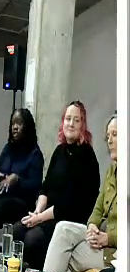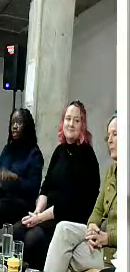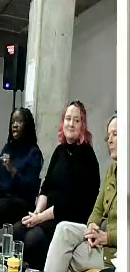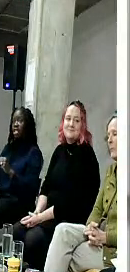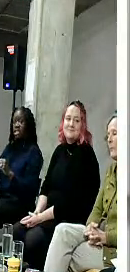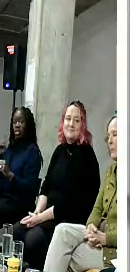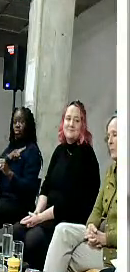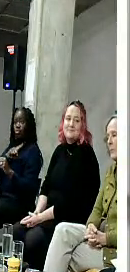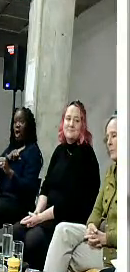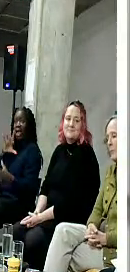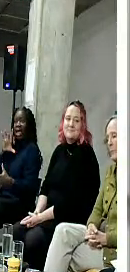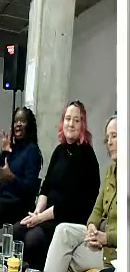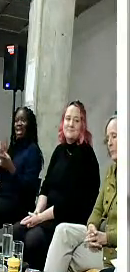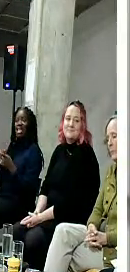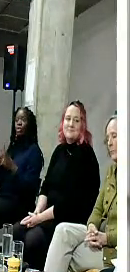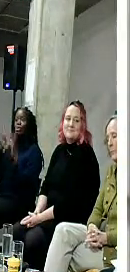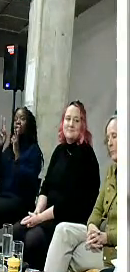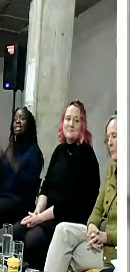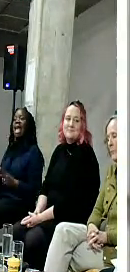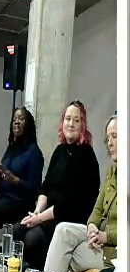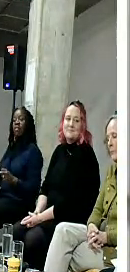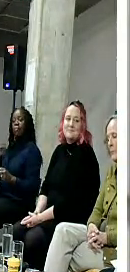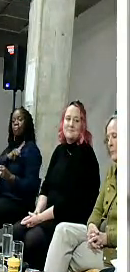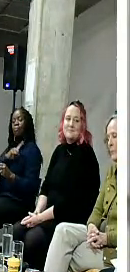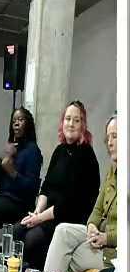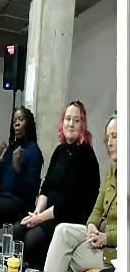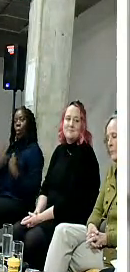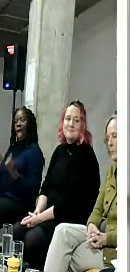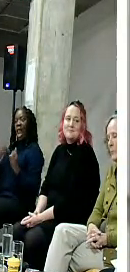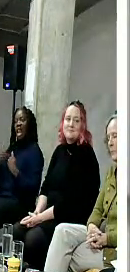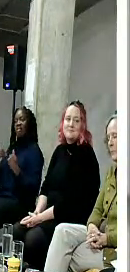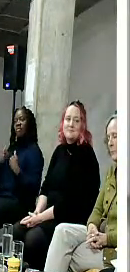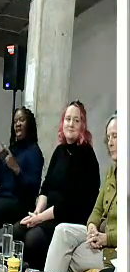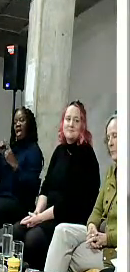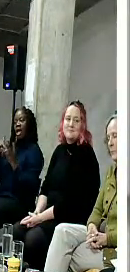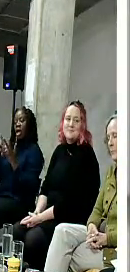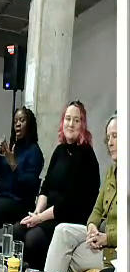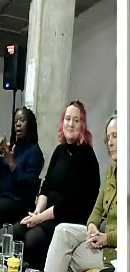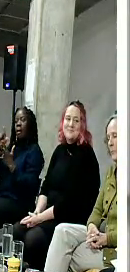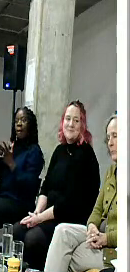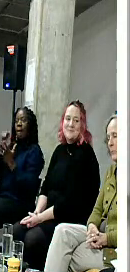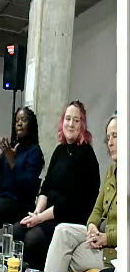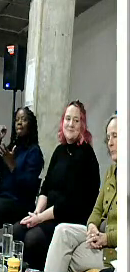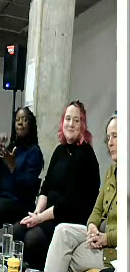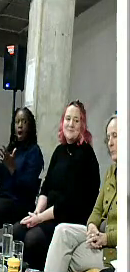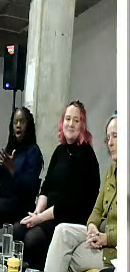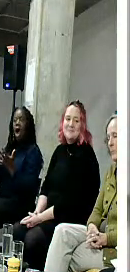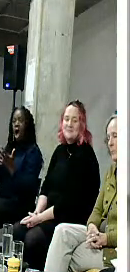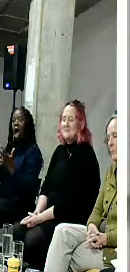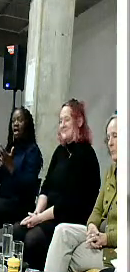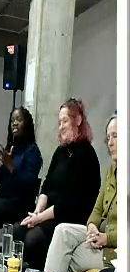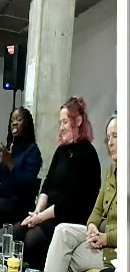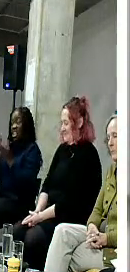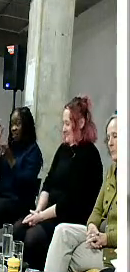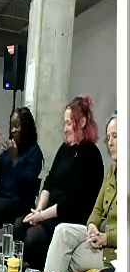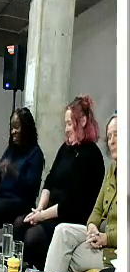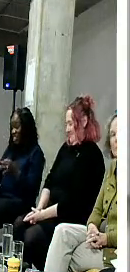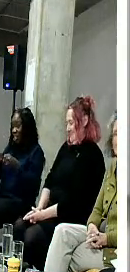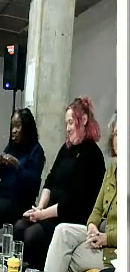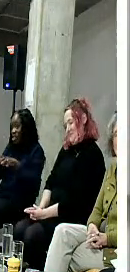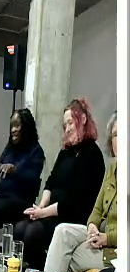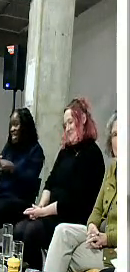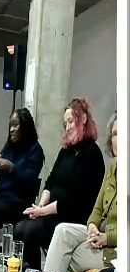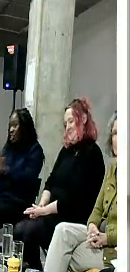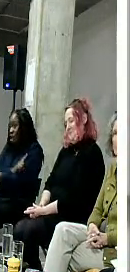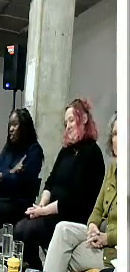by Welfare podcast, and it was our 5th episode that kind of officially came out last week. So please do